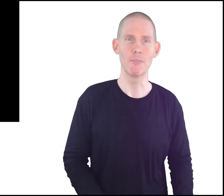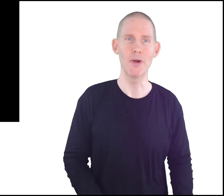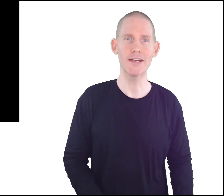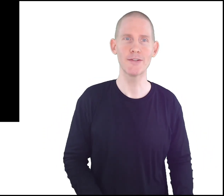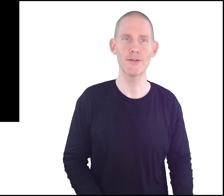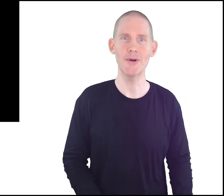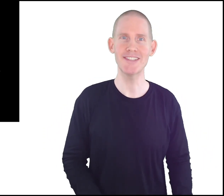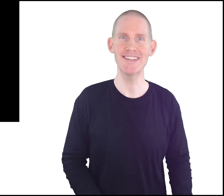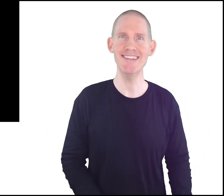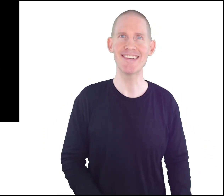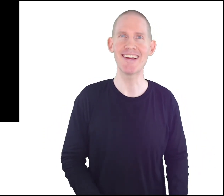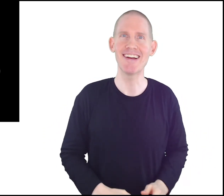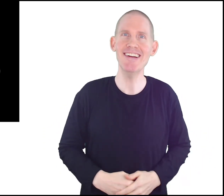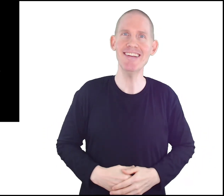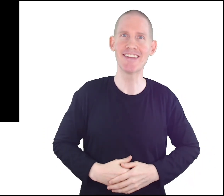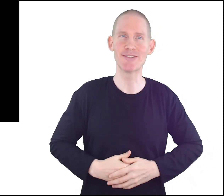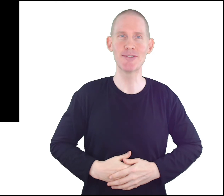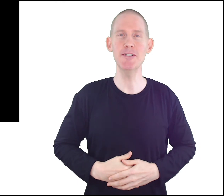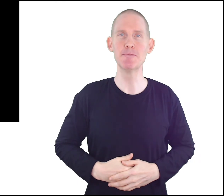Back to the question. Let's do it.